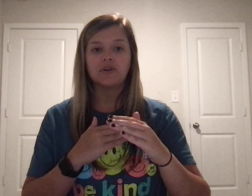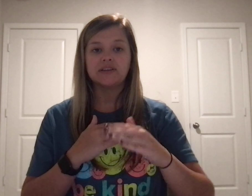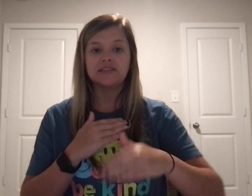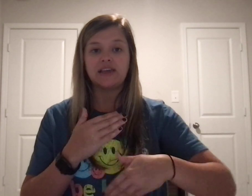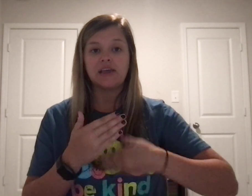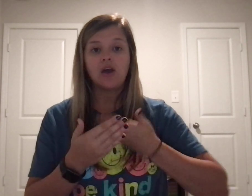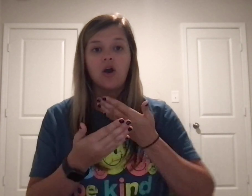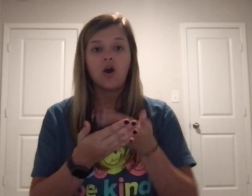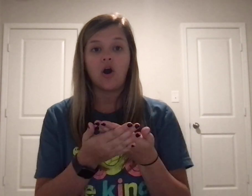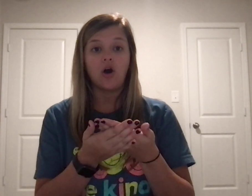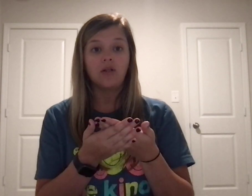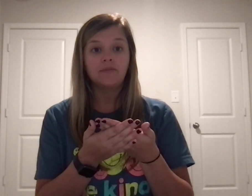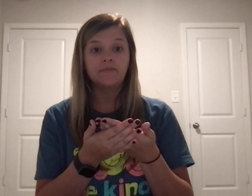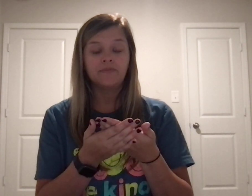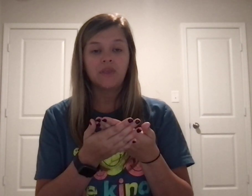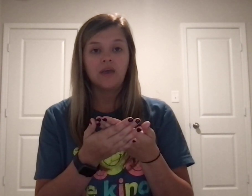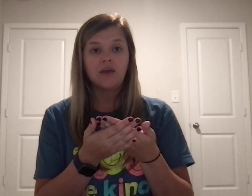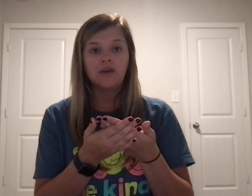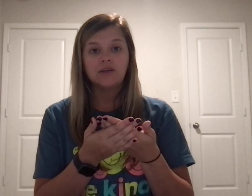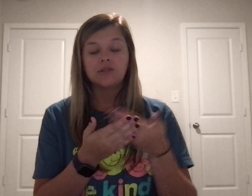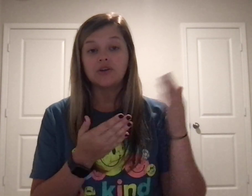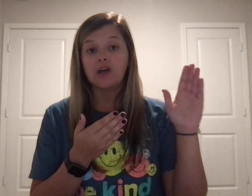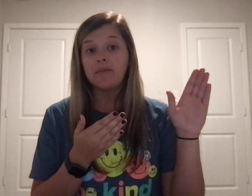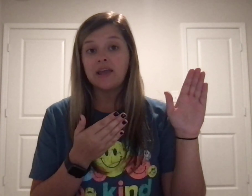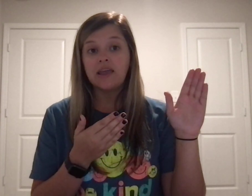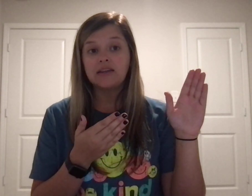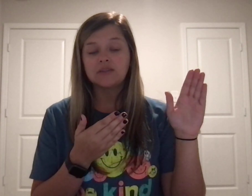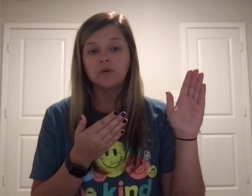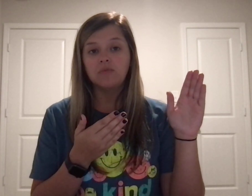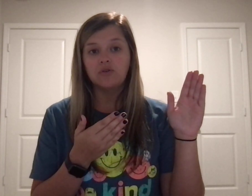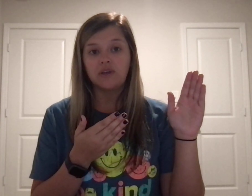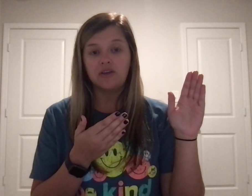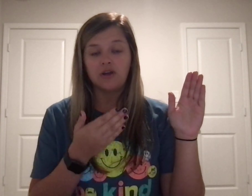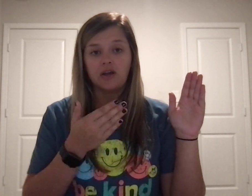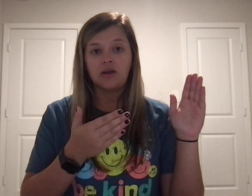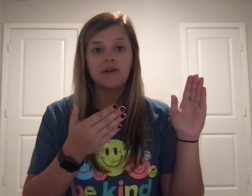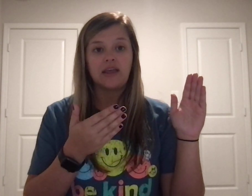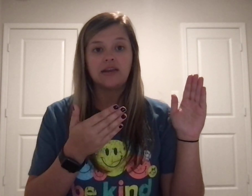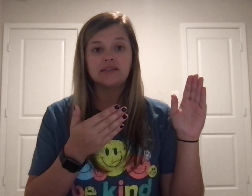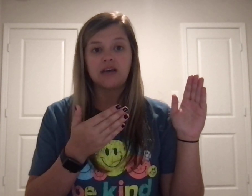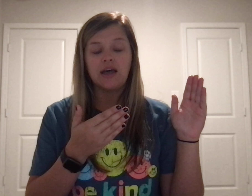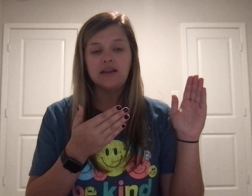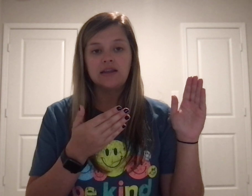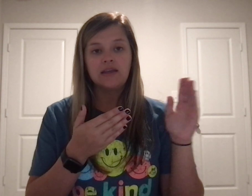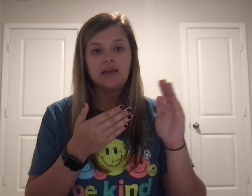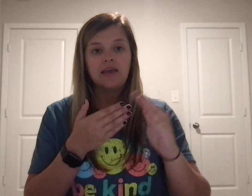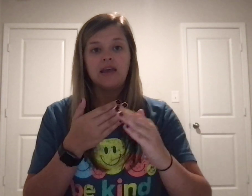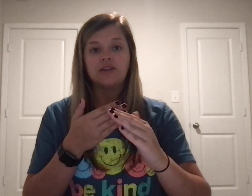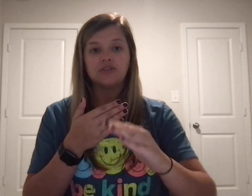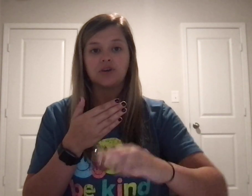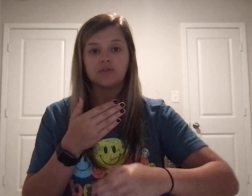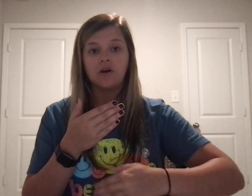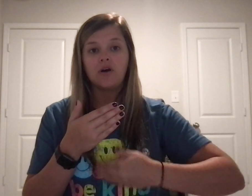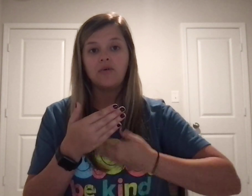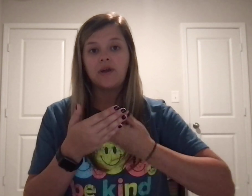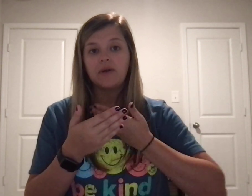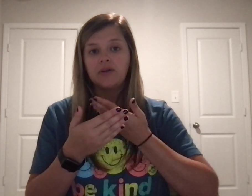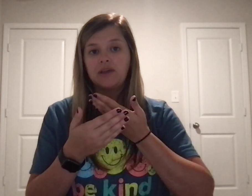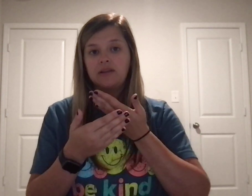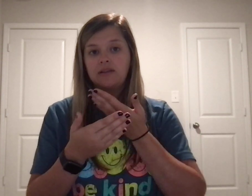to see all. So your dominant hand is the one moving, your non-dominant hand is not. And it just goes all the way around it